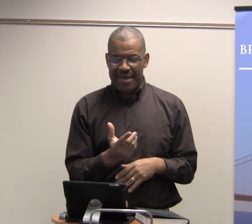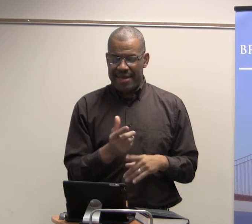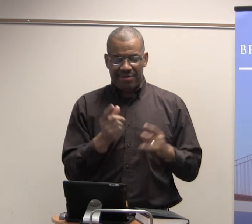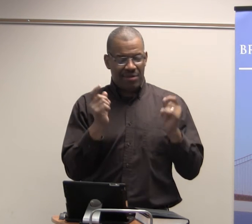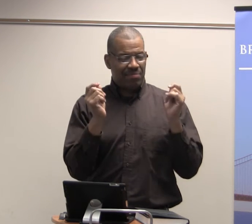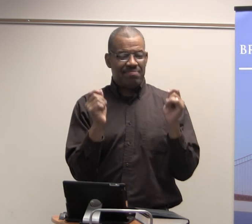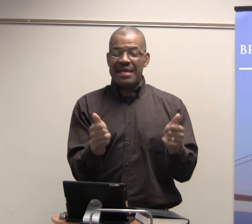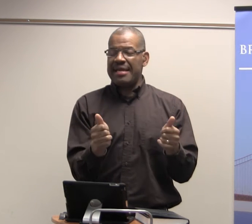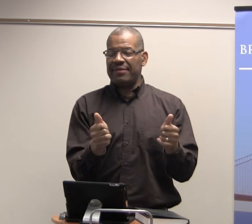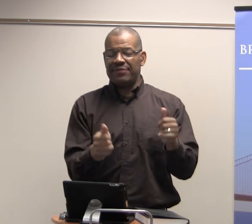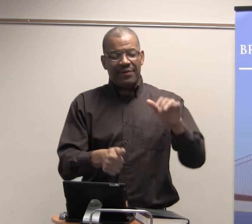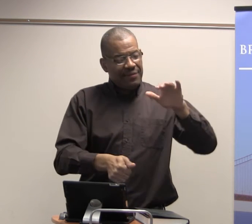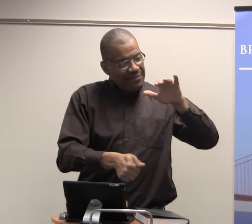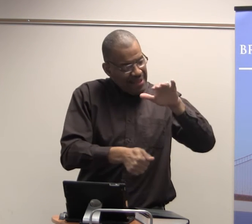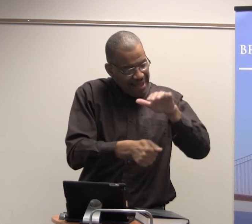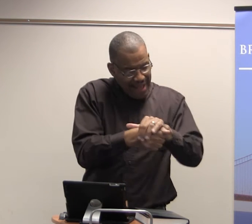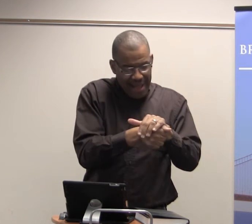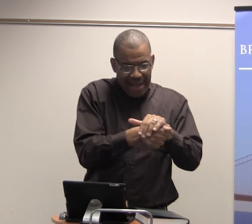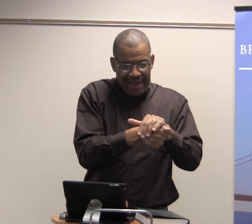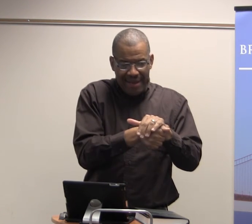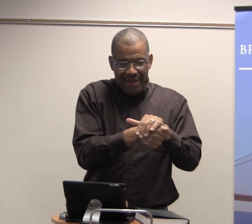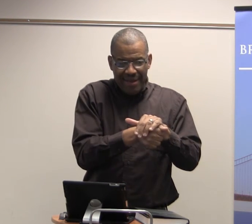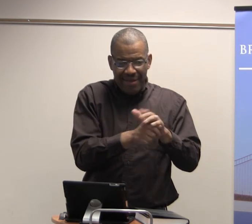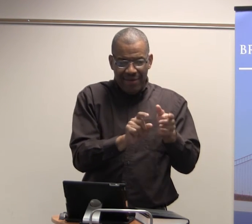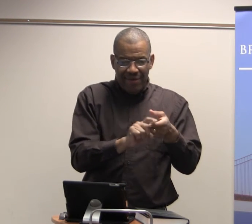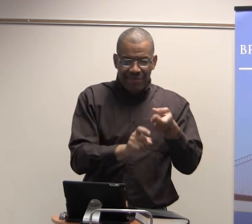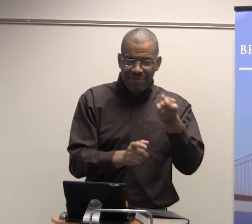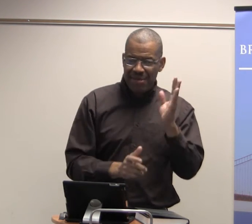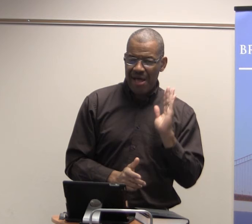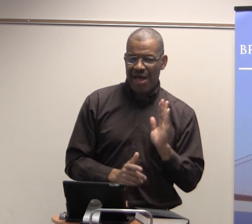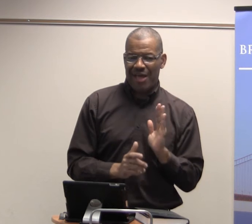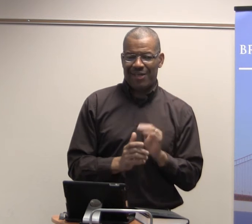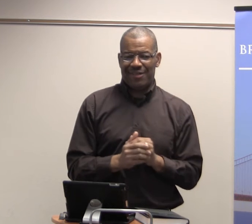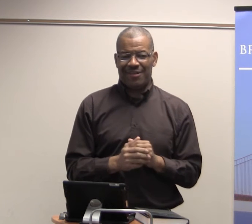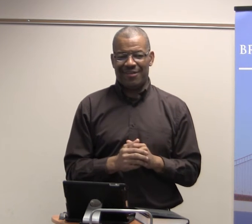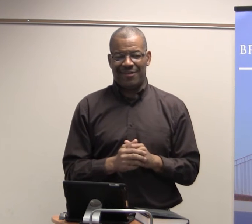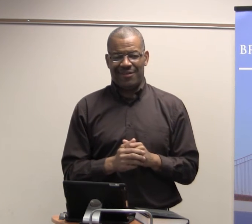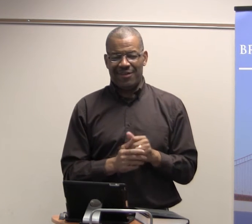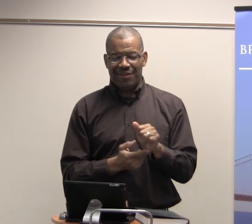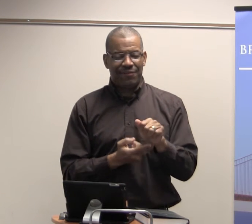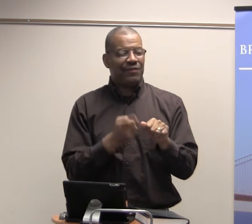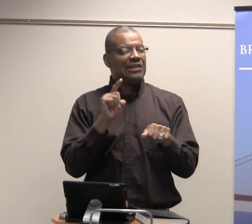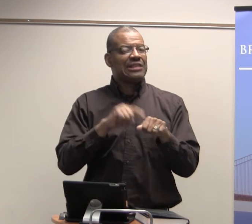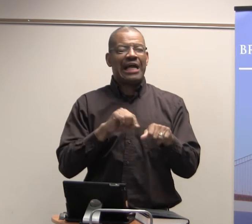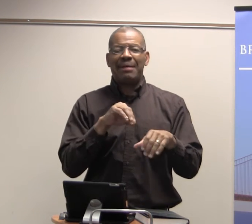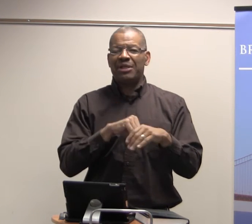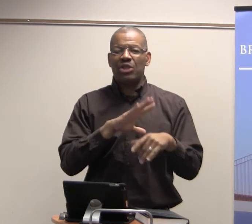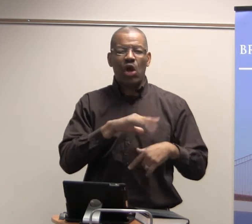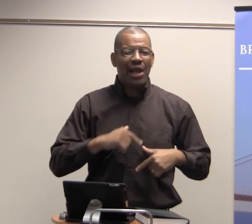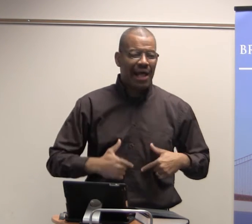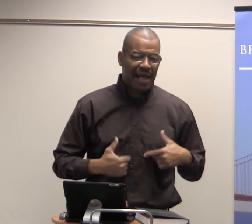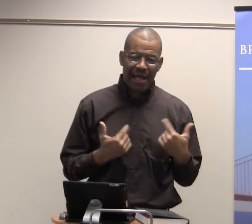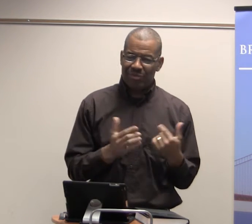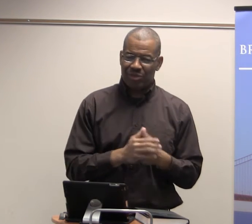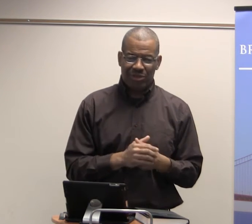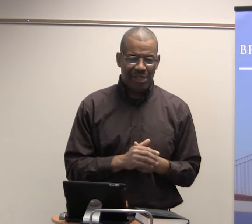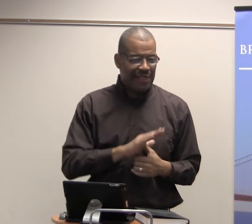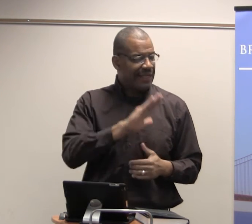And needed behind God. The first time in their lives, they